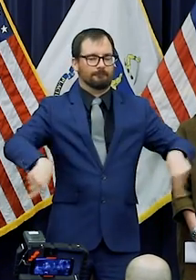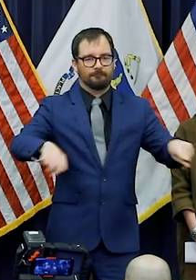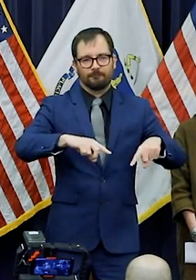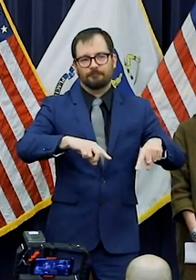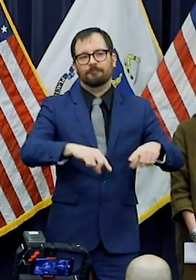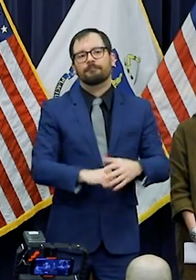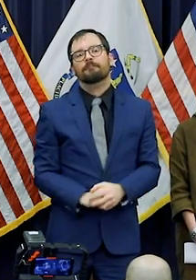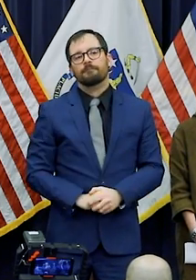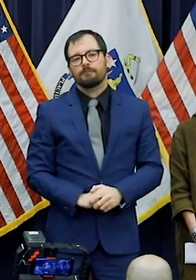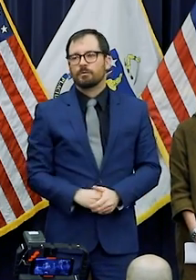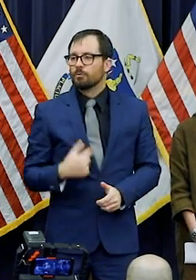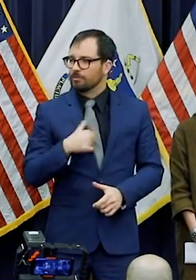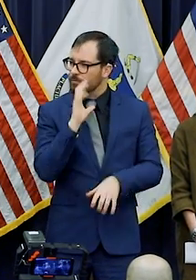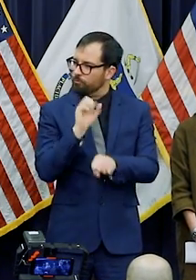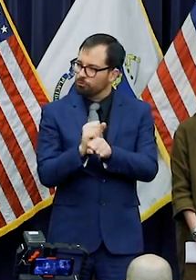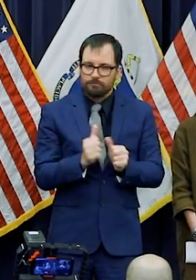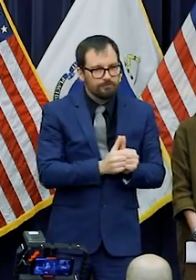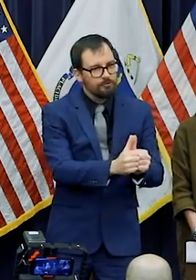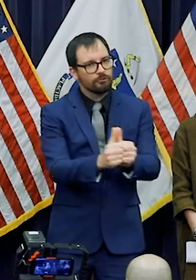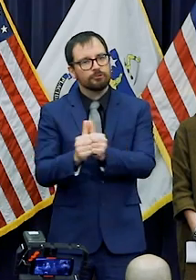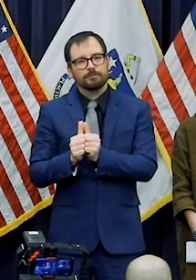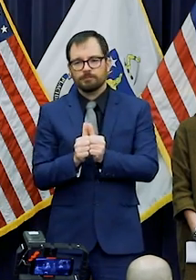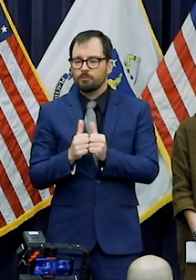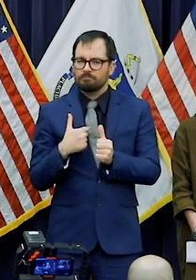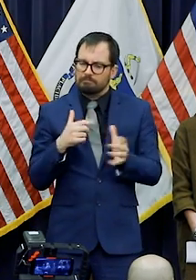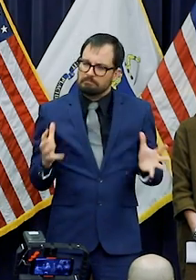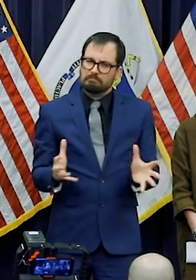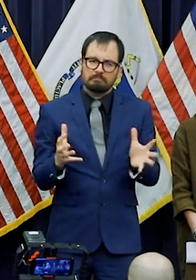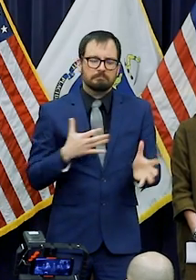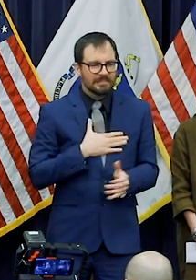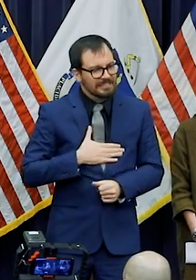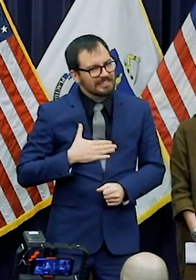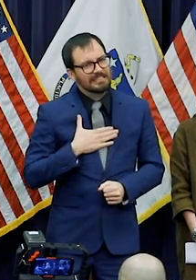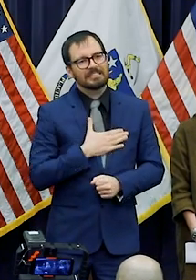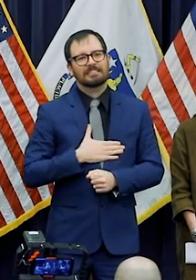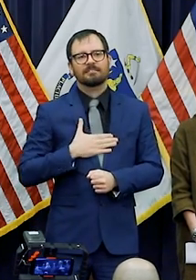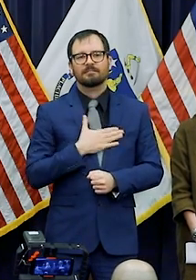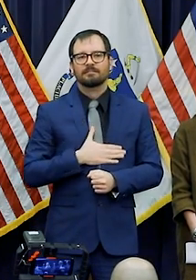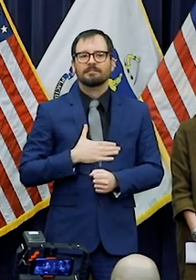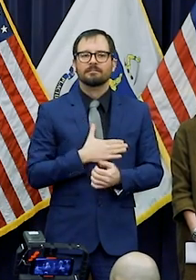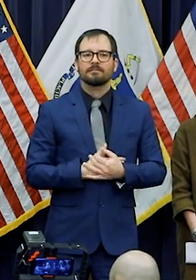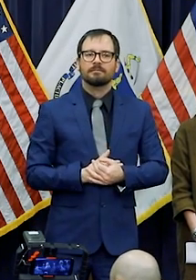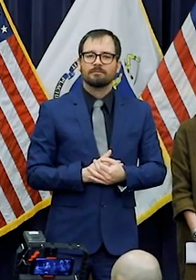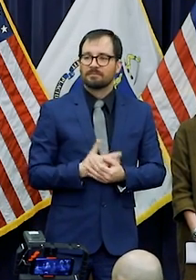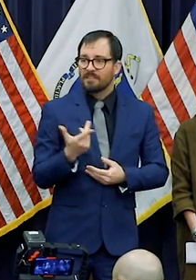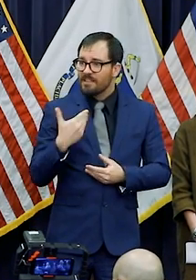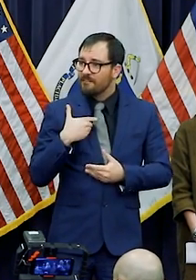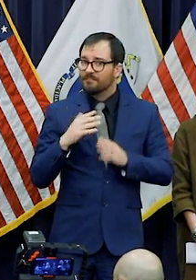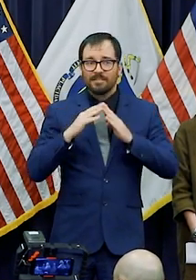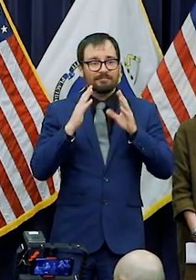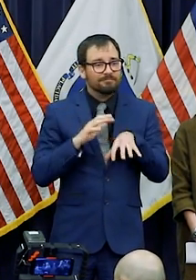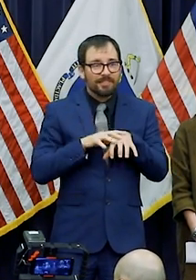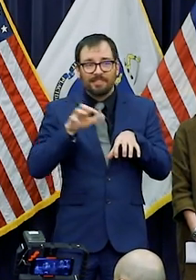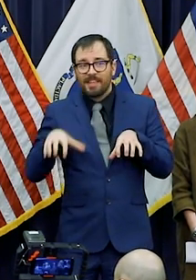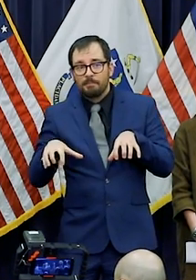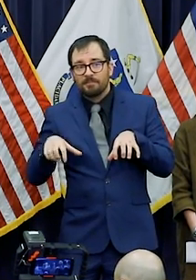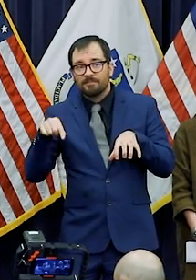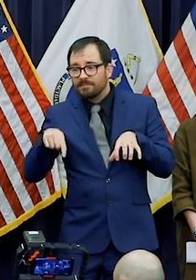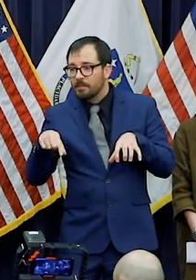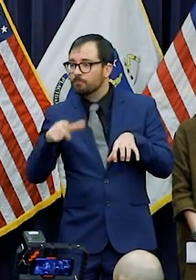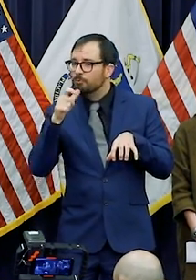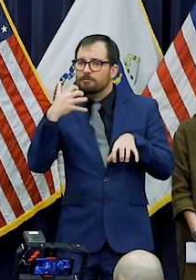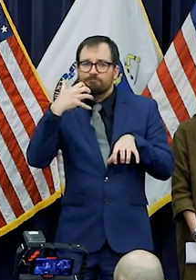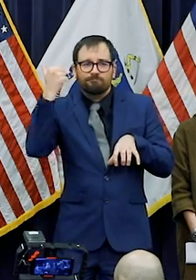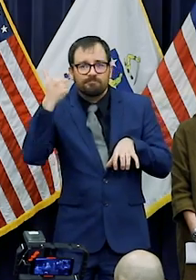vulnerable among us and ask that you reach out and help if you can. I know there are programs that are being put up in communities all over the